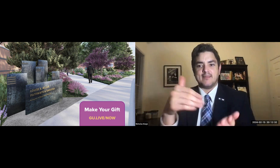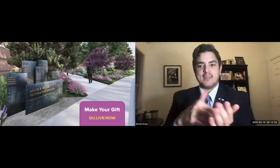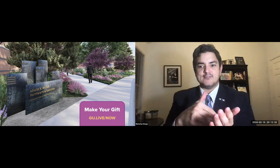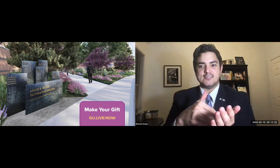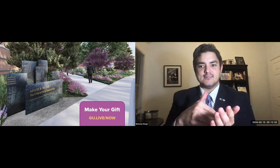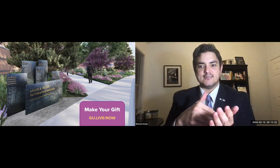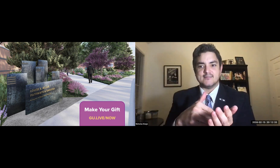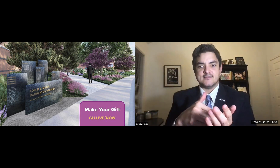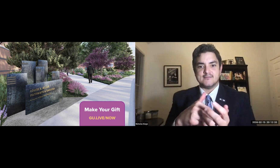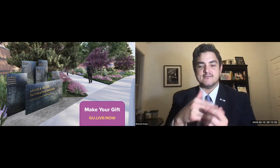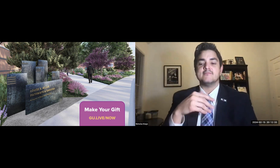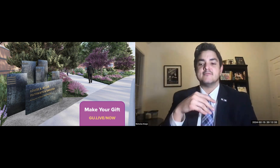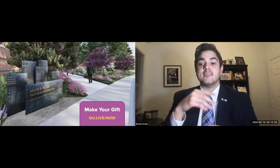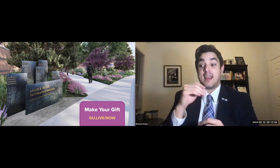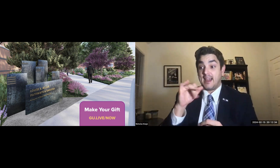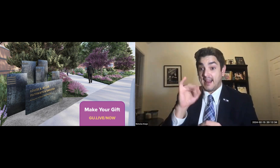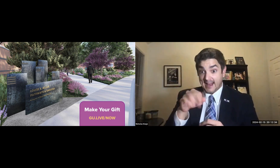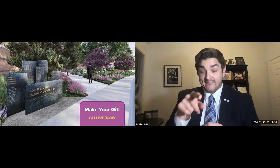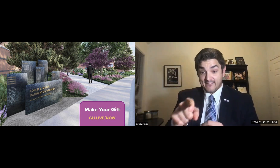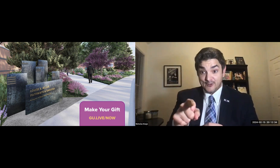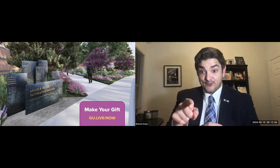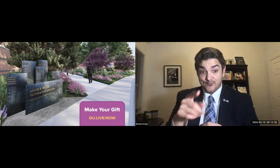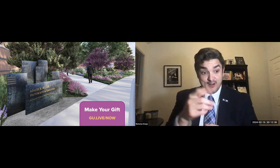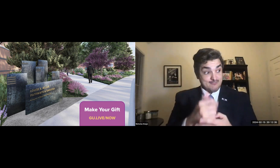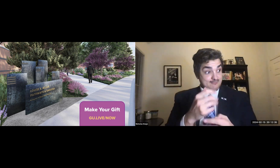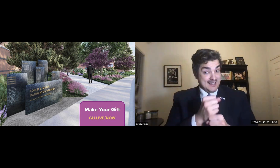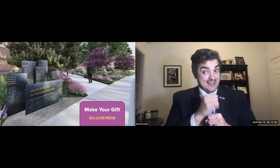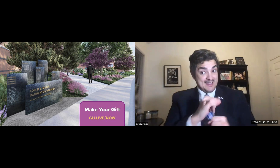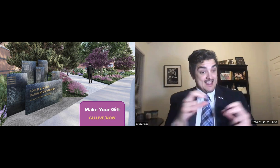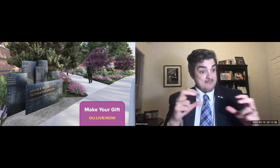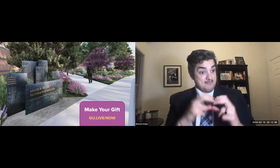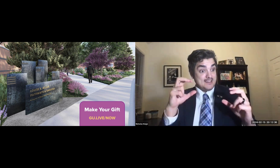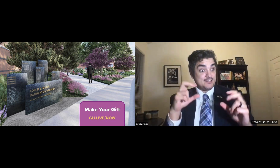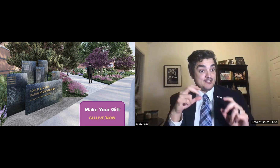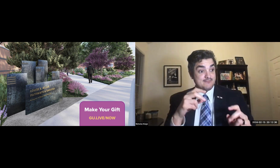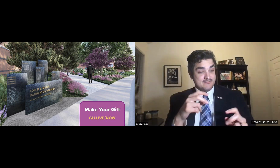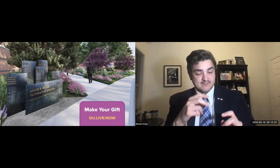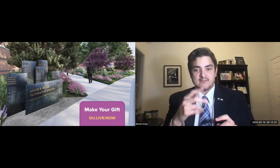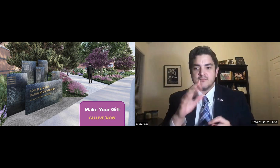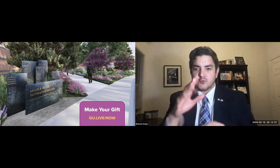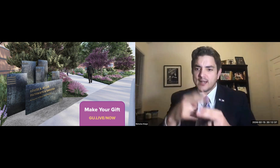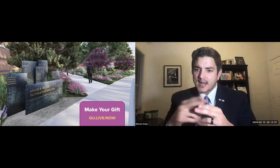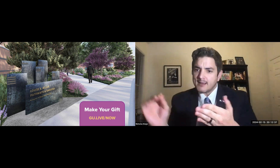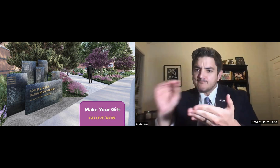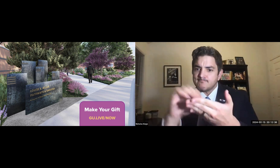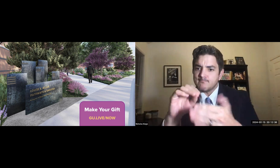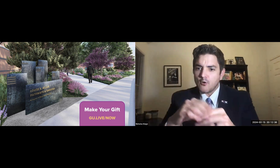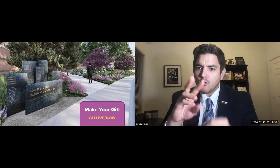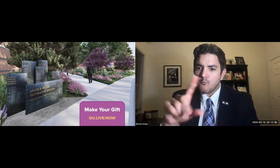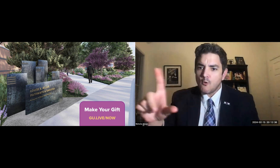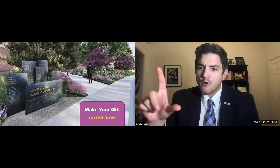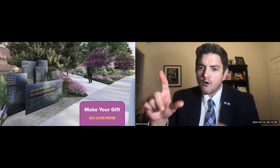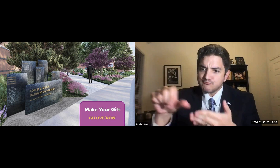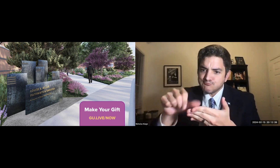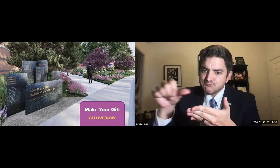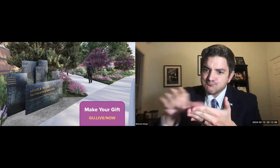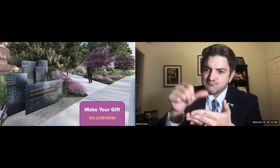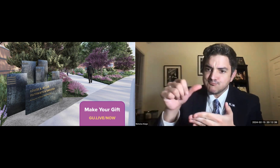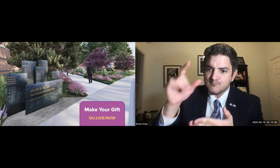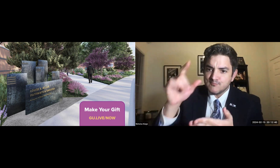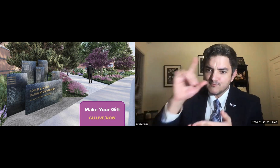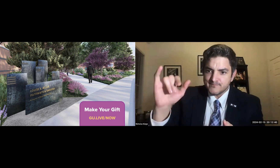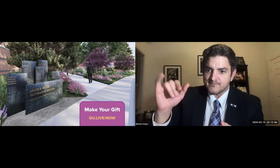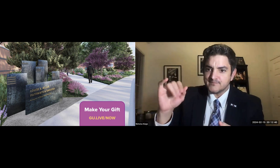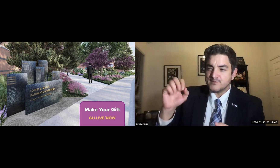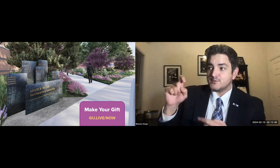So your $5,000 then in essence becomes $10,000. And if you were able to get that matching gift,